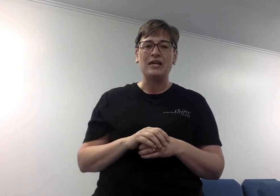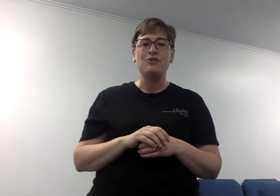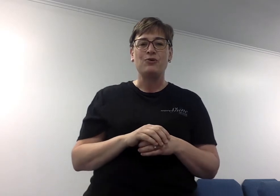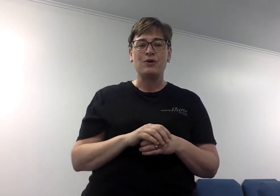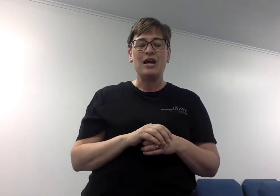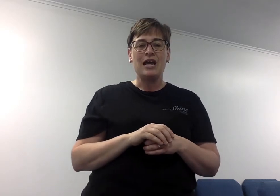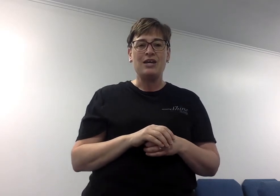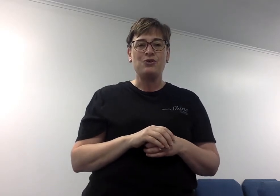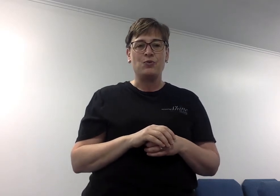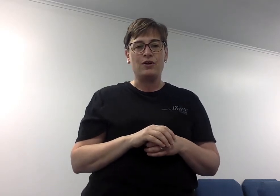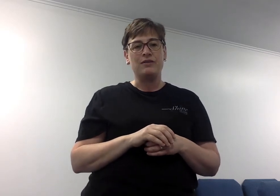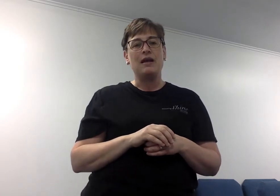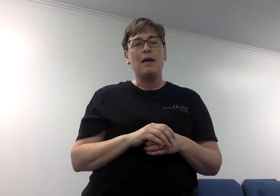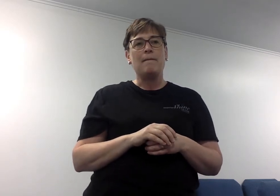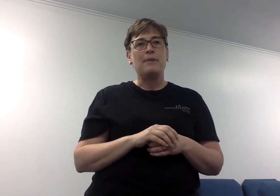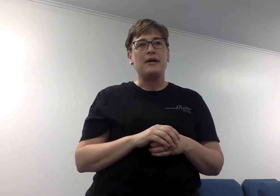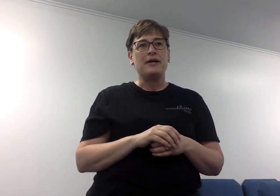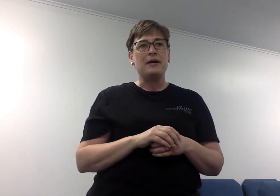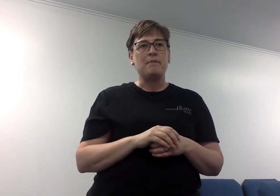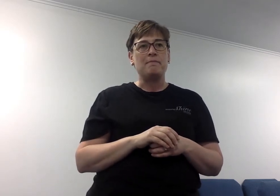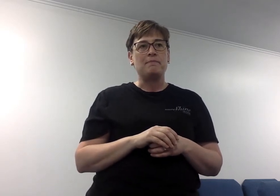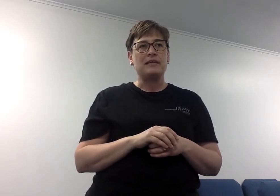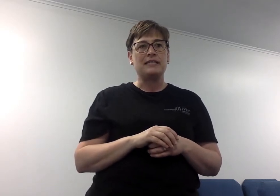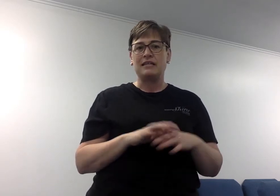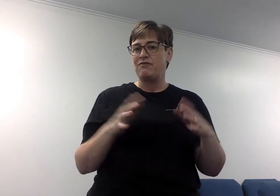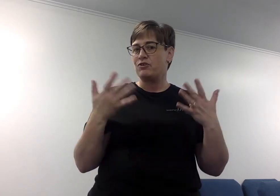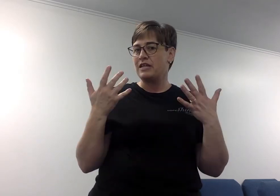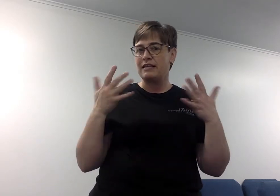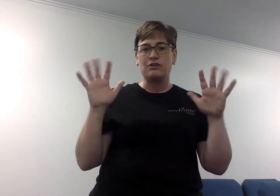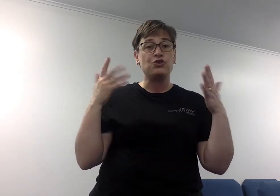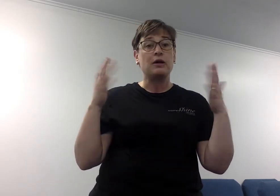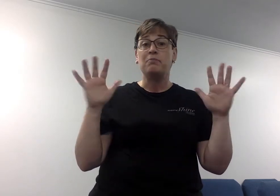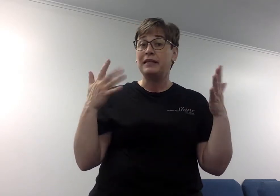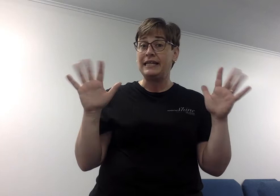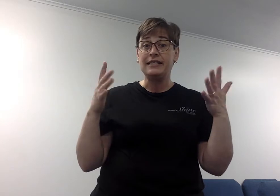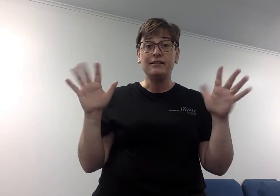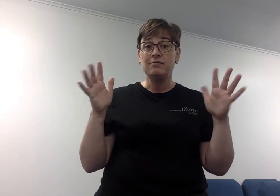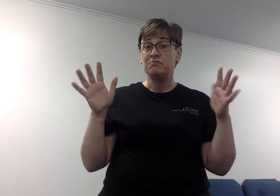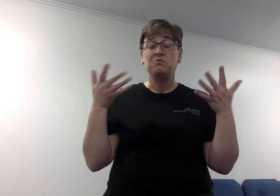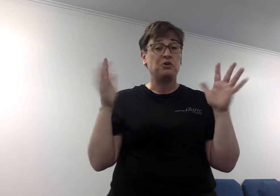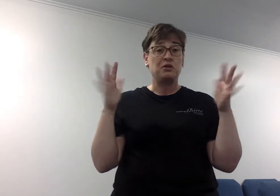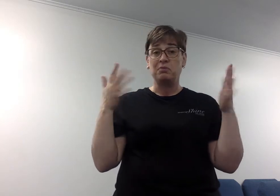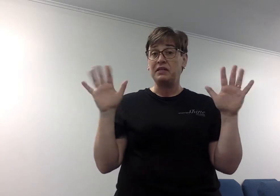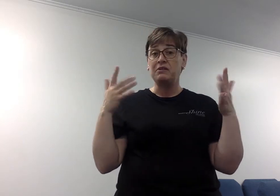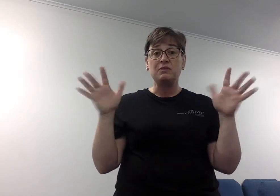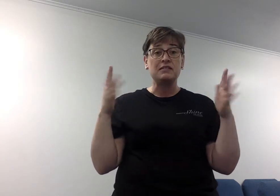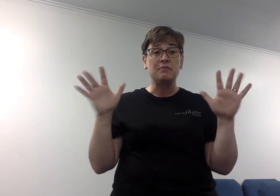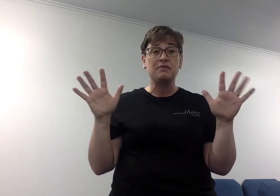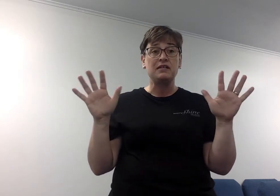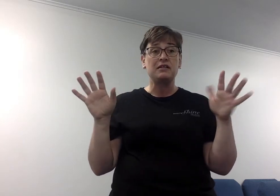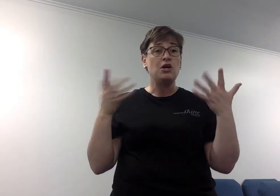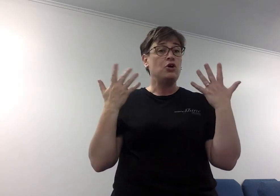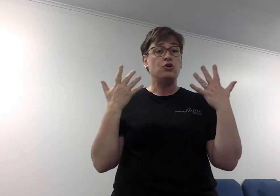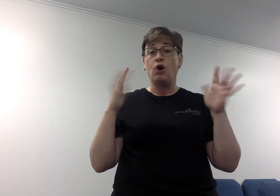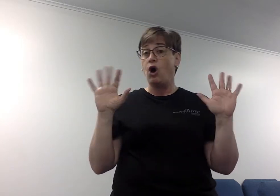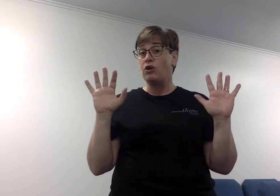either one. But like I said, if you're saying that you're completed with something, you're all